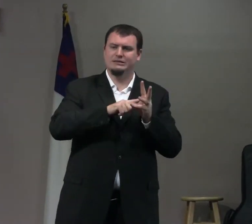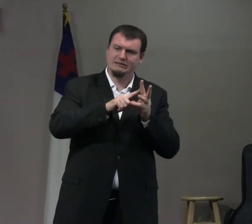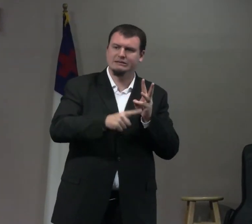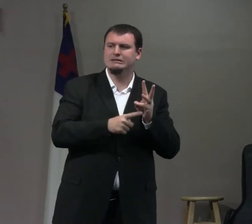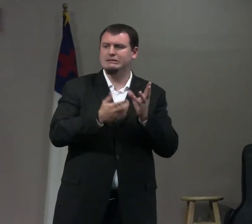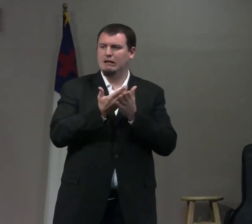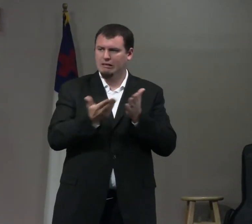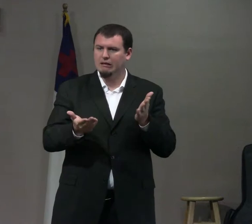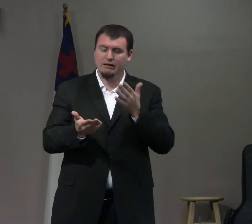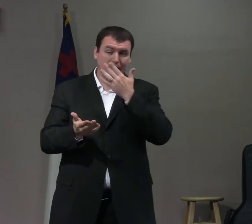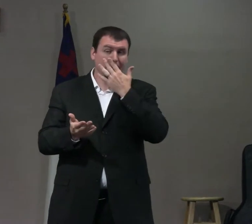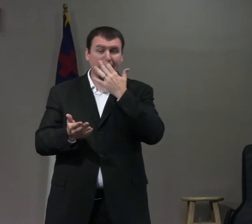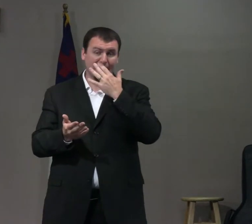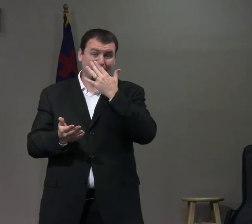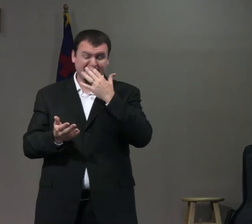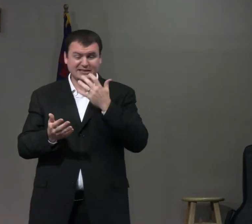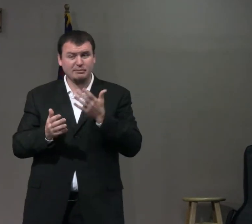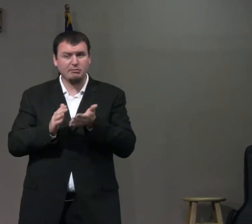leader, it is necessary to have this.